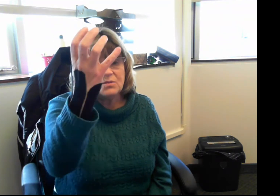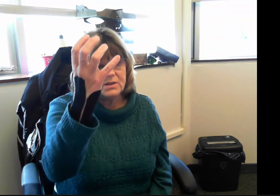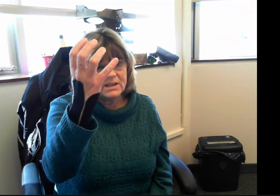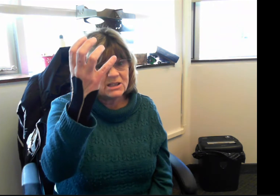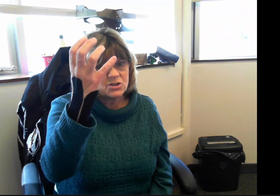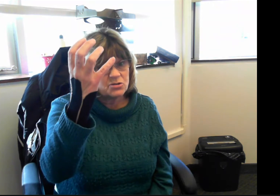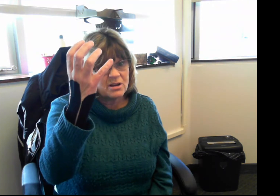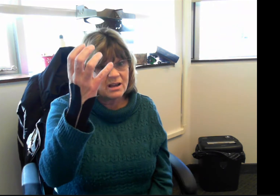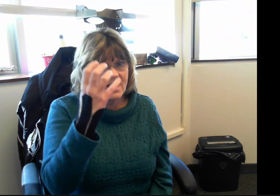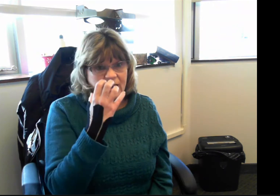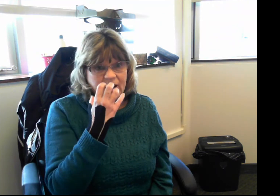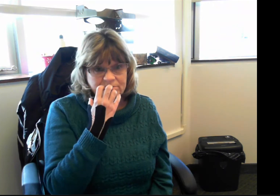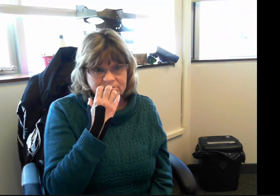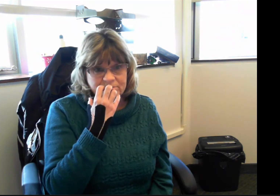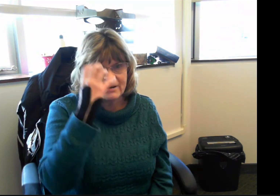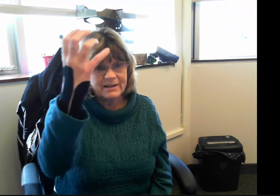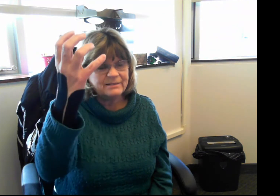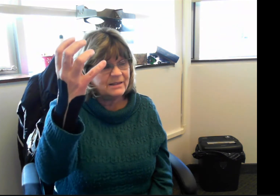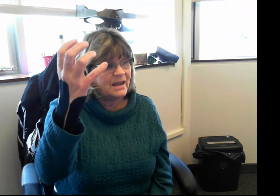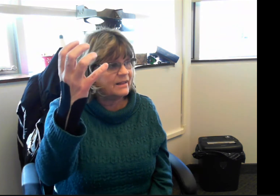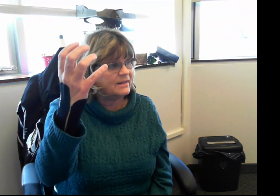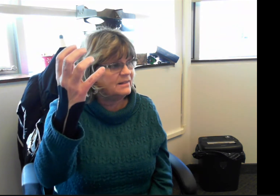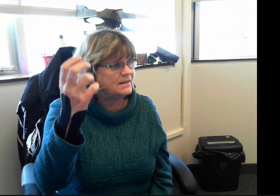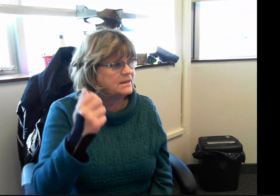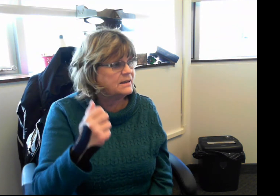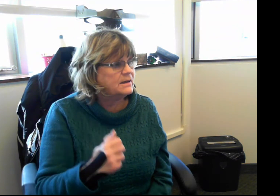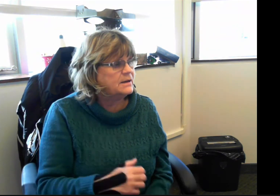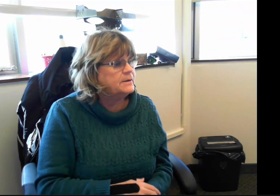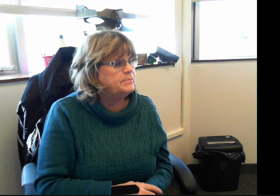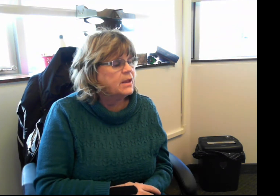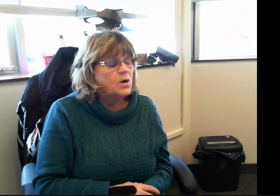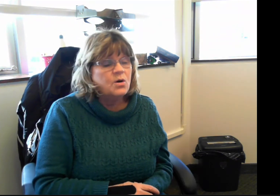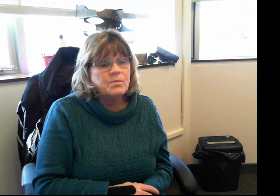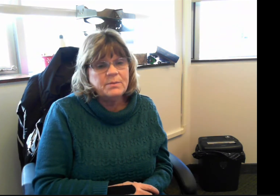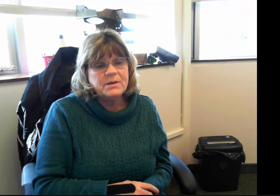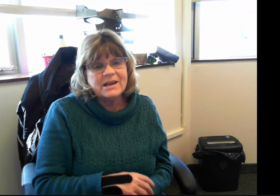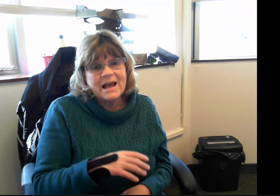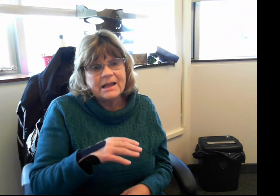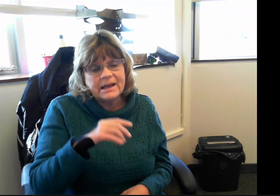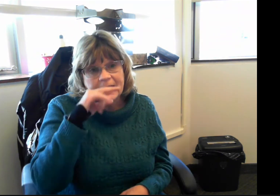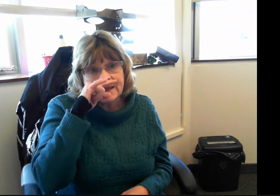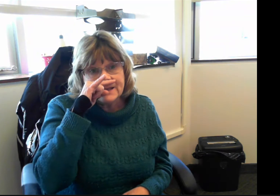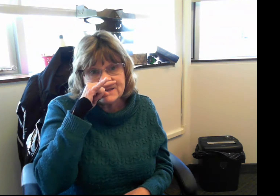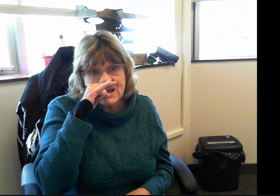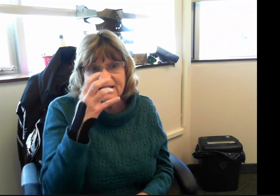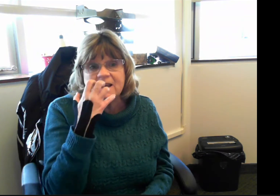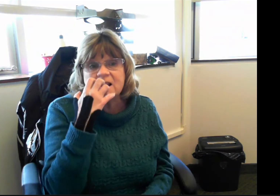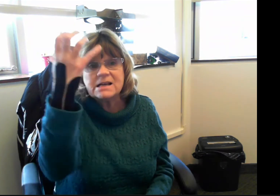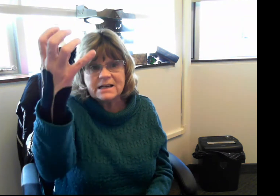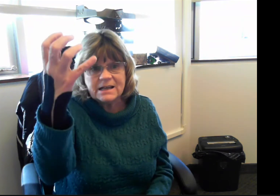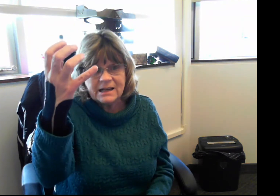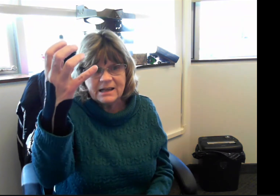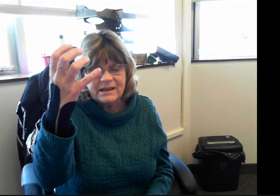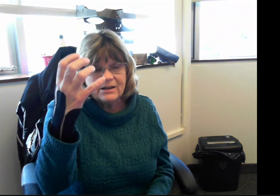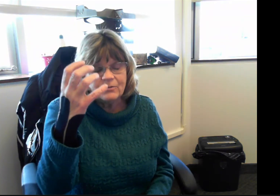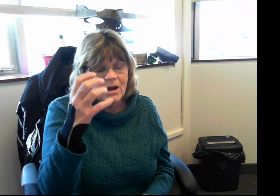Hopefully the teacher's not yelling, right? Yell. Or maybe a kid is yelling, right?